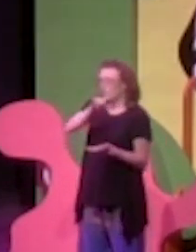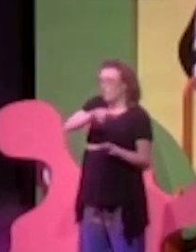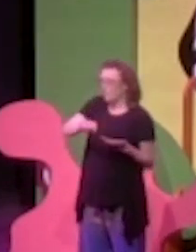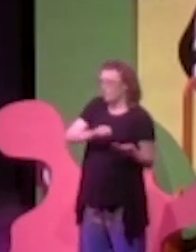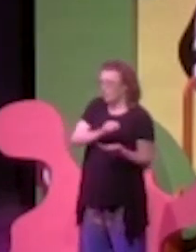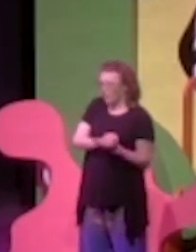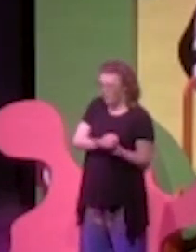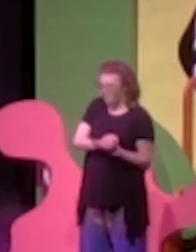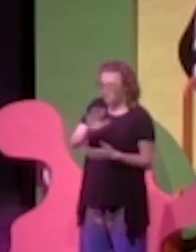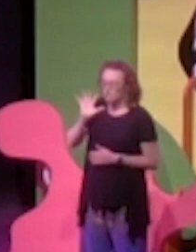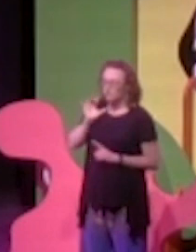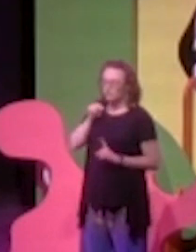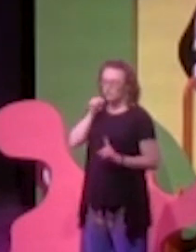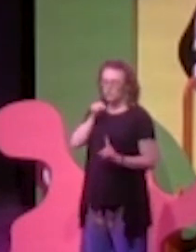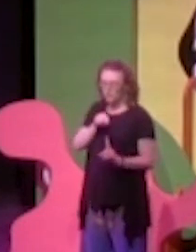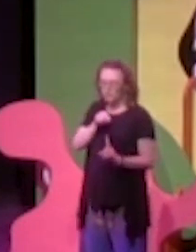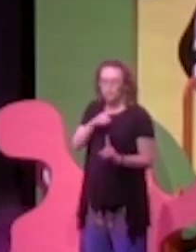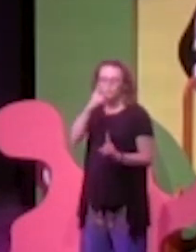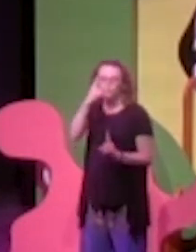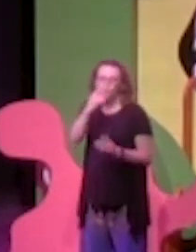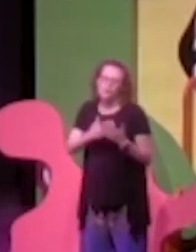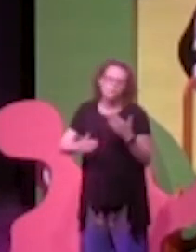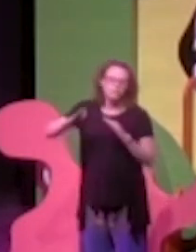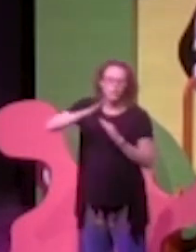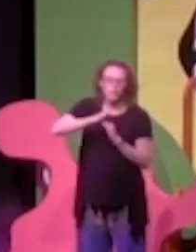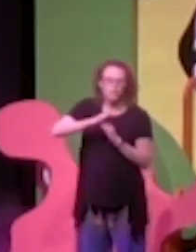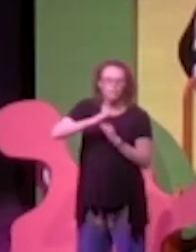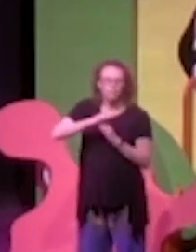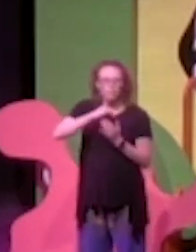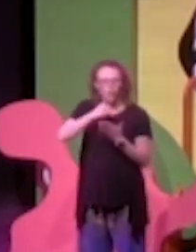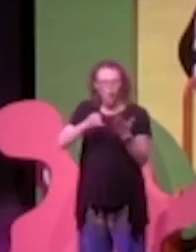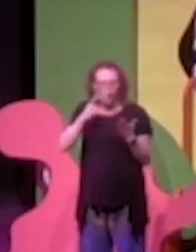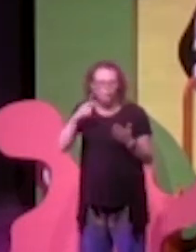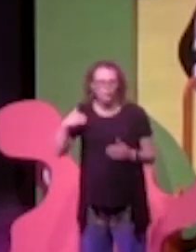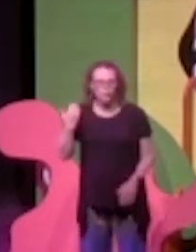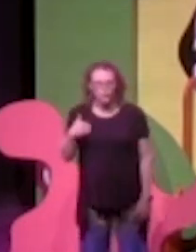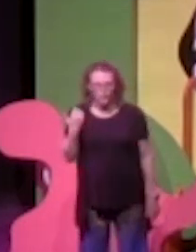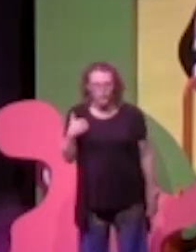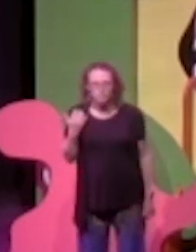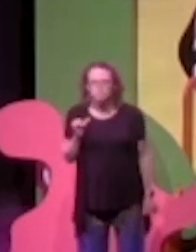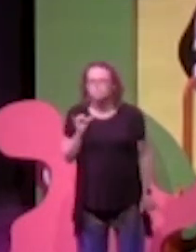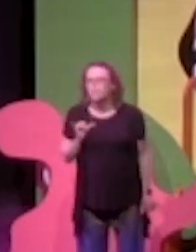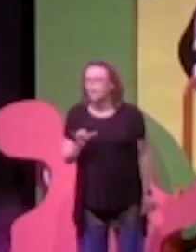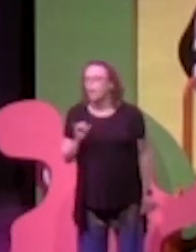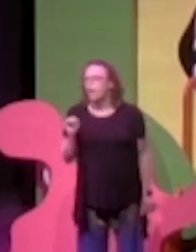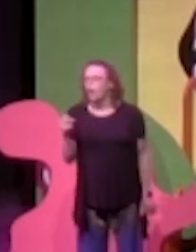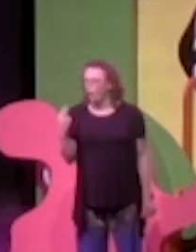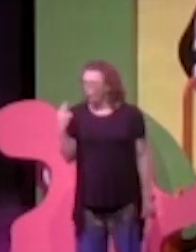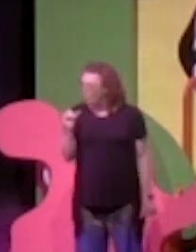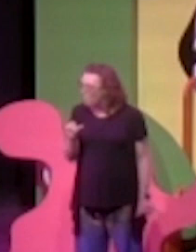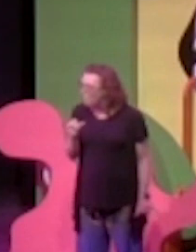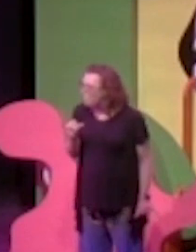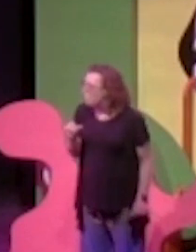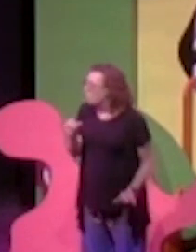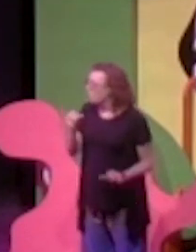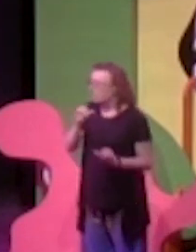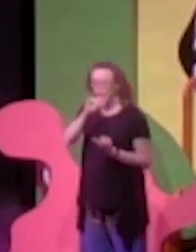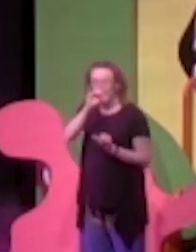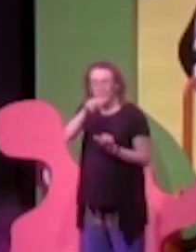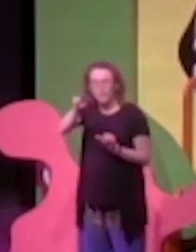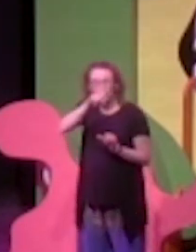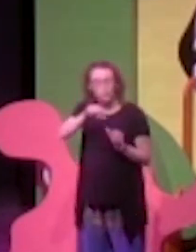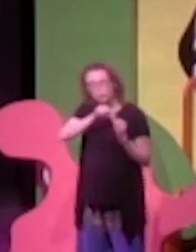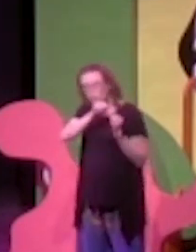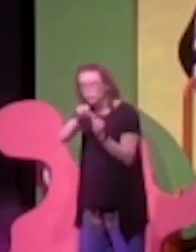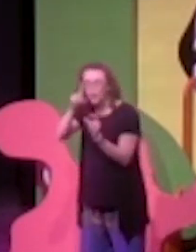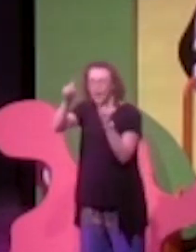people or for youth was literally one of the top. And I feel like that is actually consistent if you ask folks, do you think your children should have access